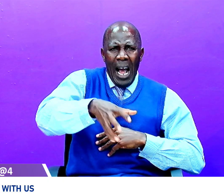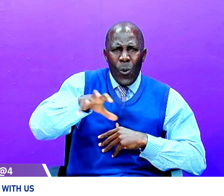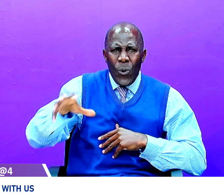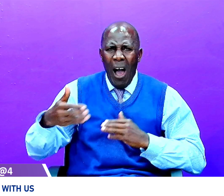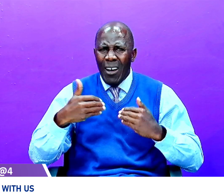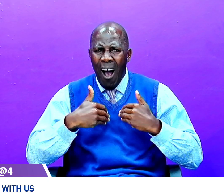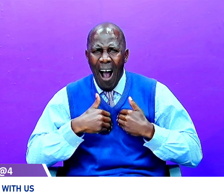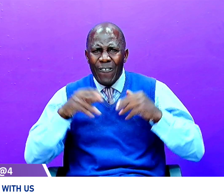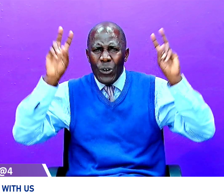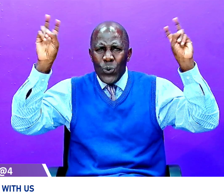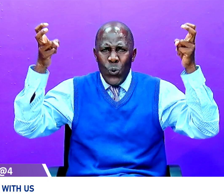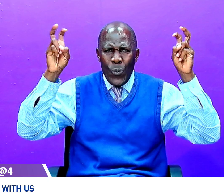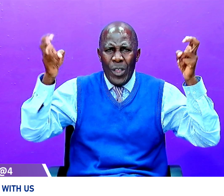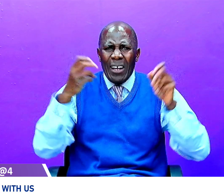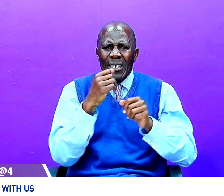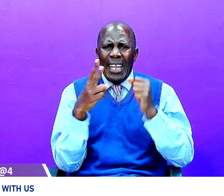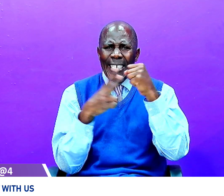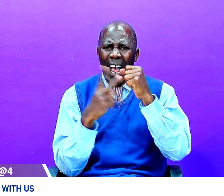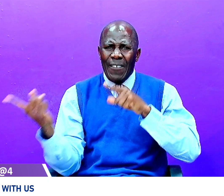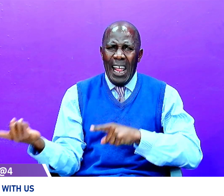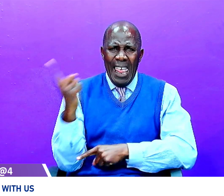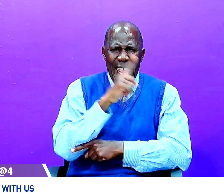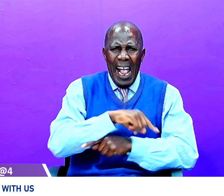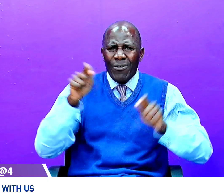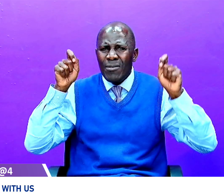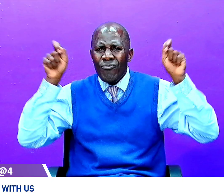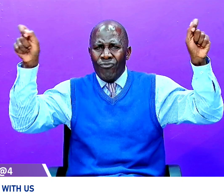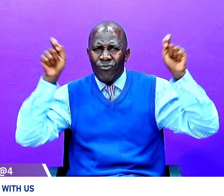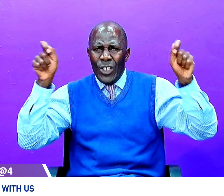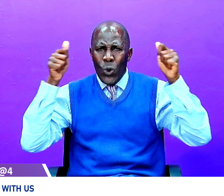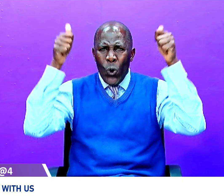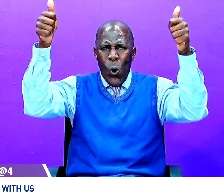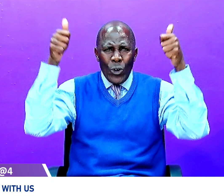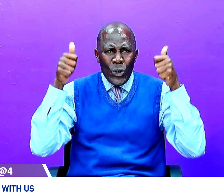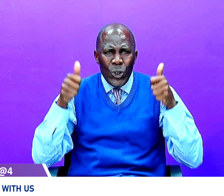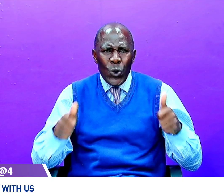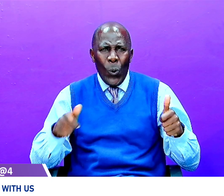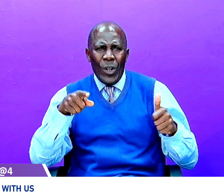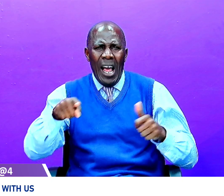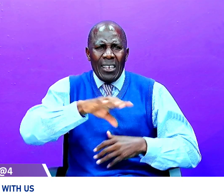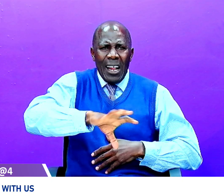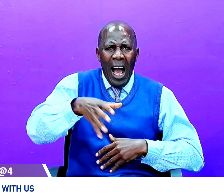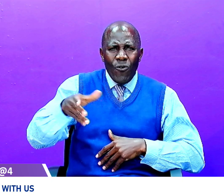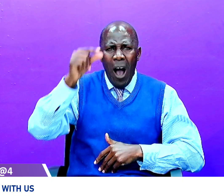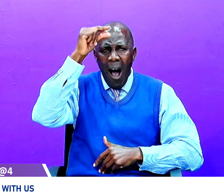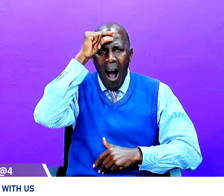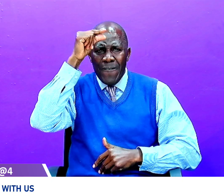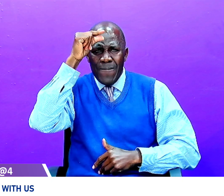And now doctors in Kisumu County have issued a 7-day strike notice to the county government